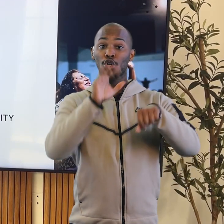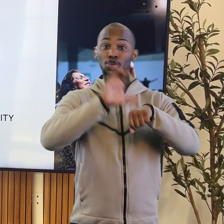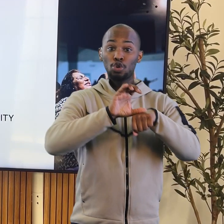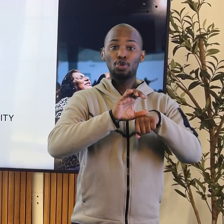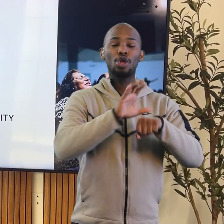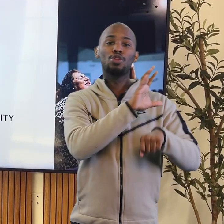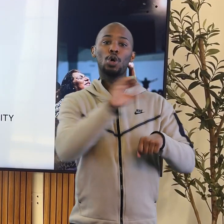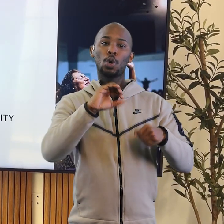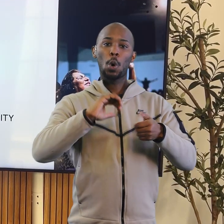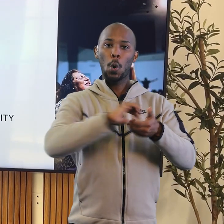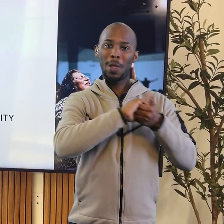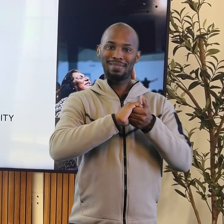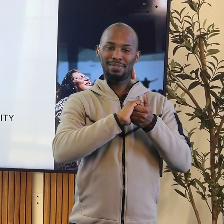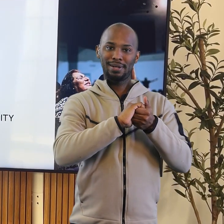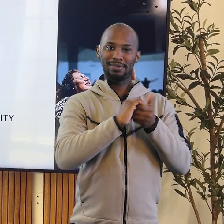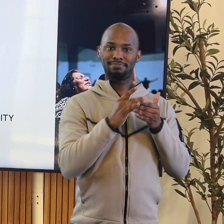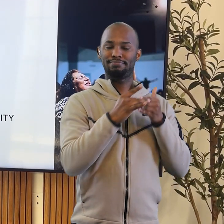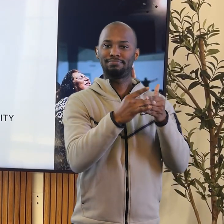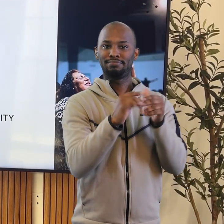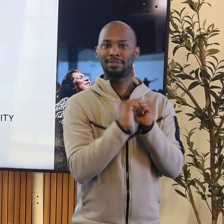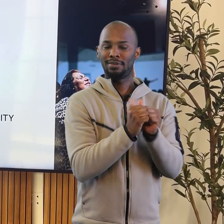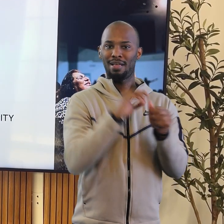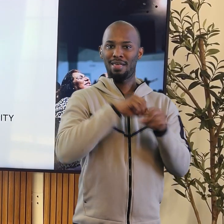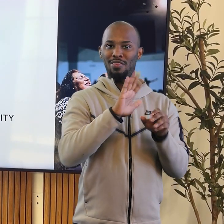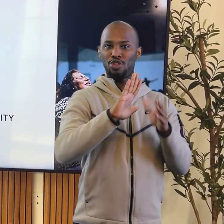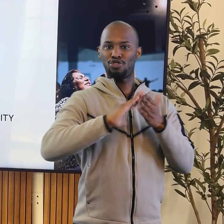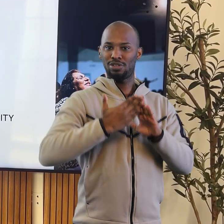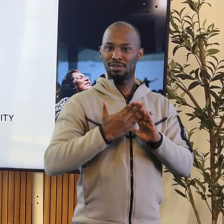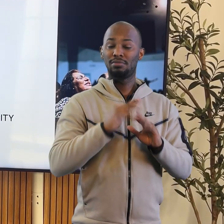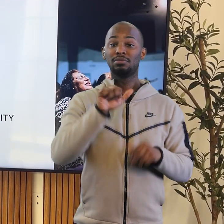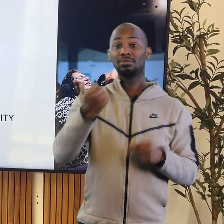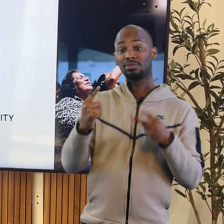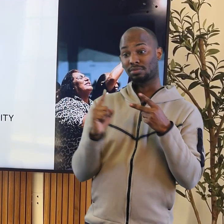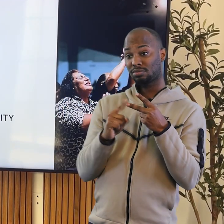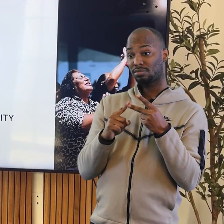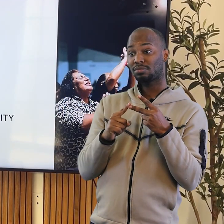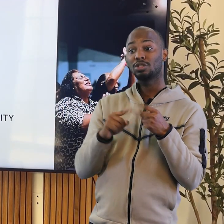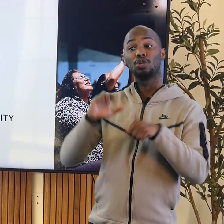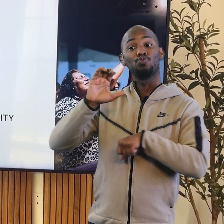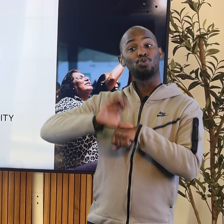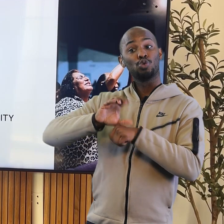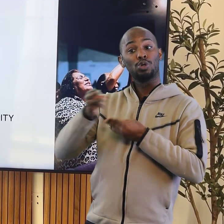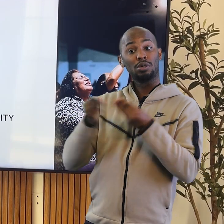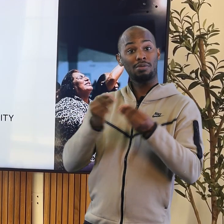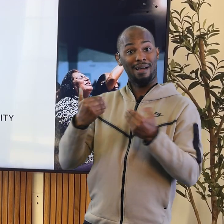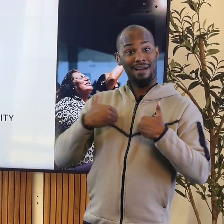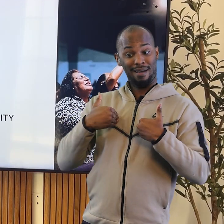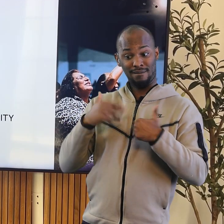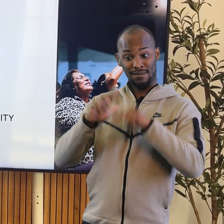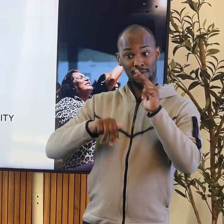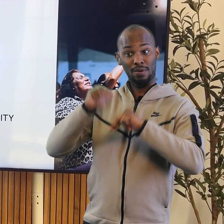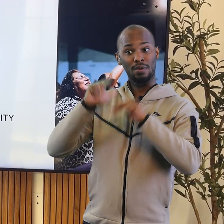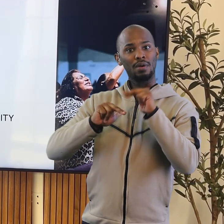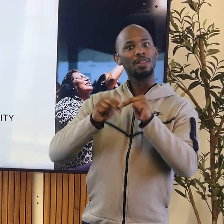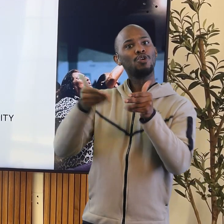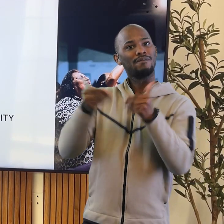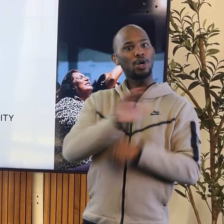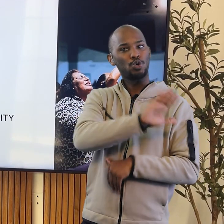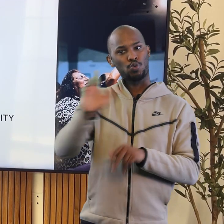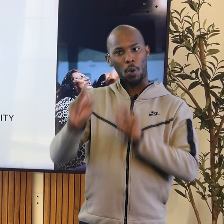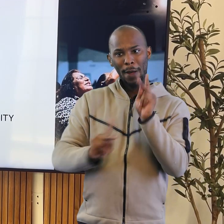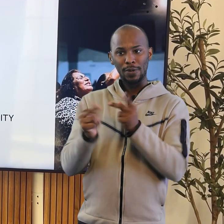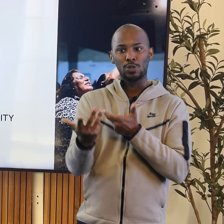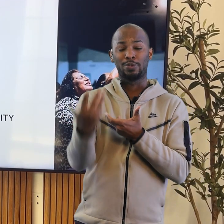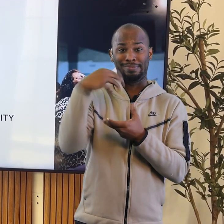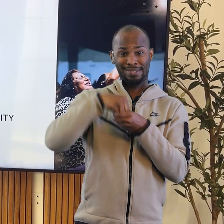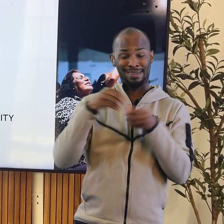are co-leading and co-hosting together in their city. The second way is if your church or ministry has a building, you invite your people